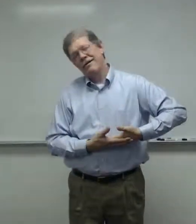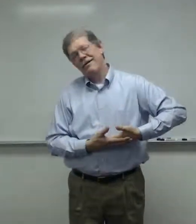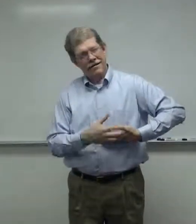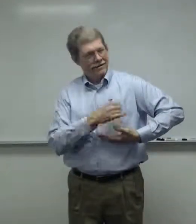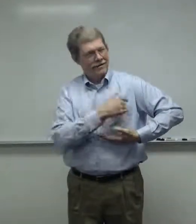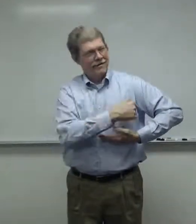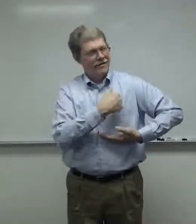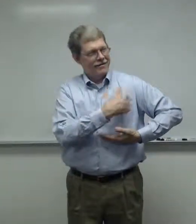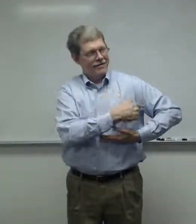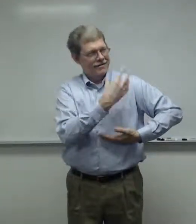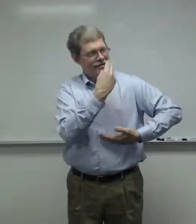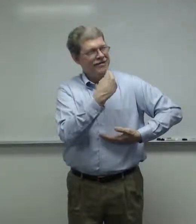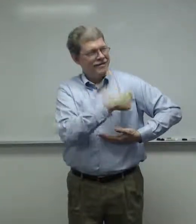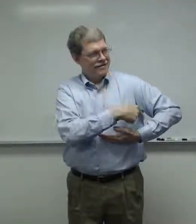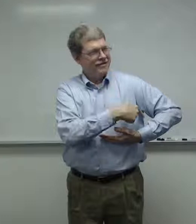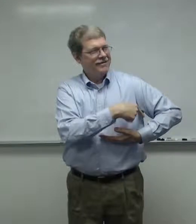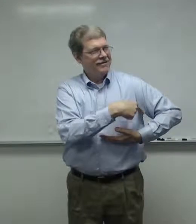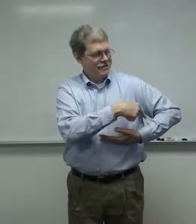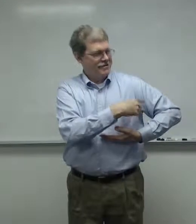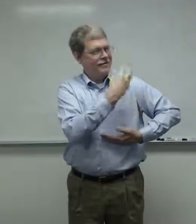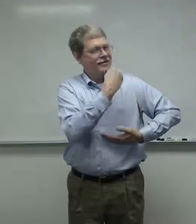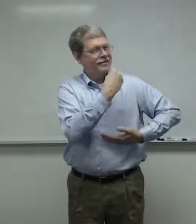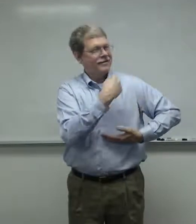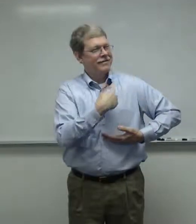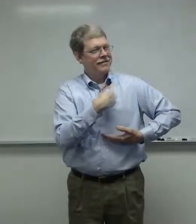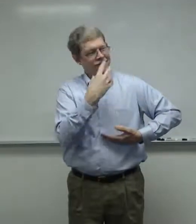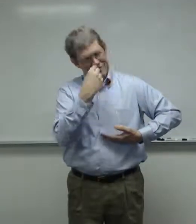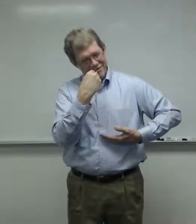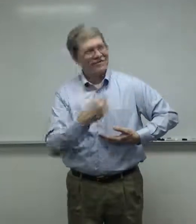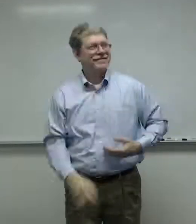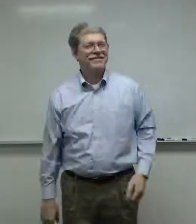With the baby just asleep. Yeah.